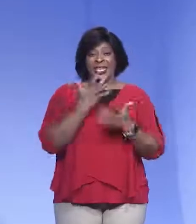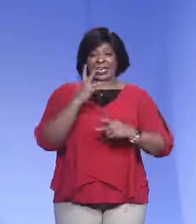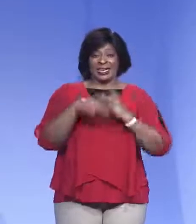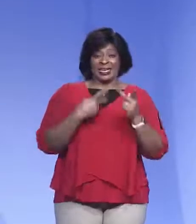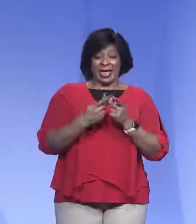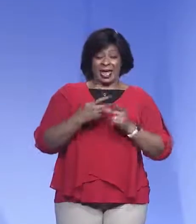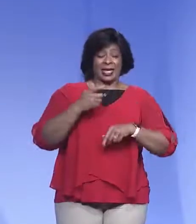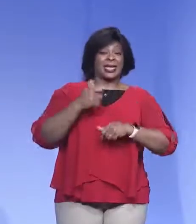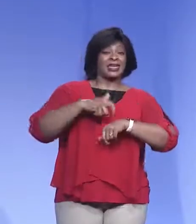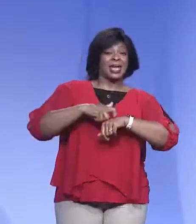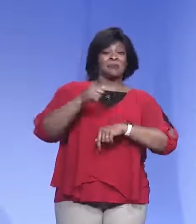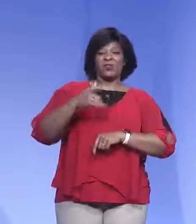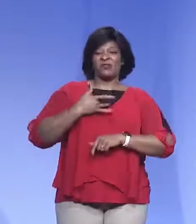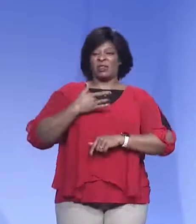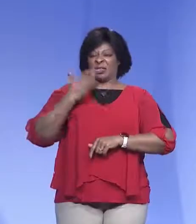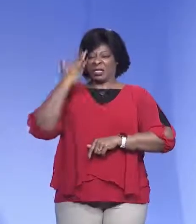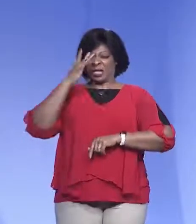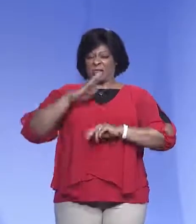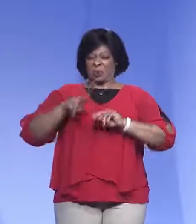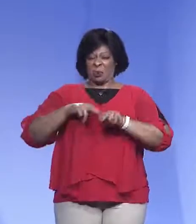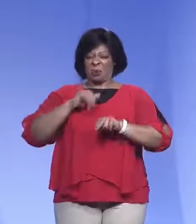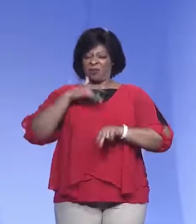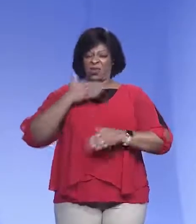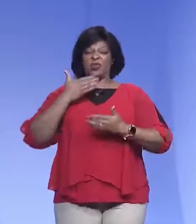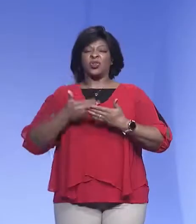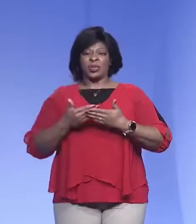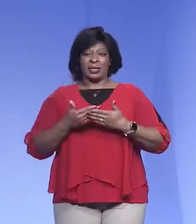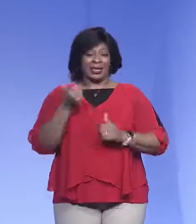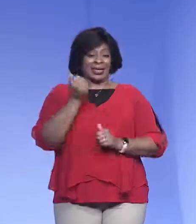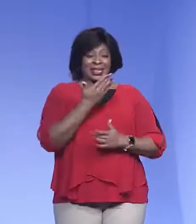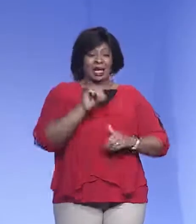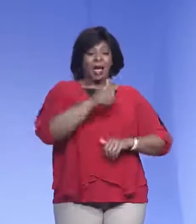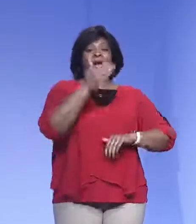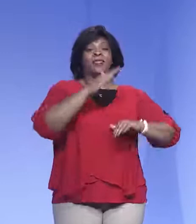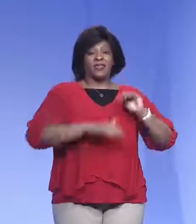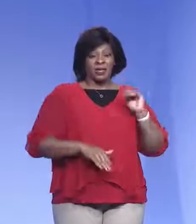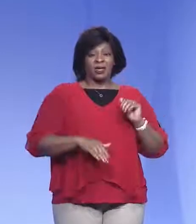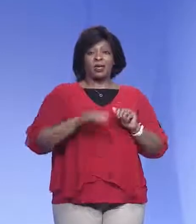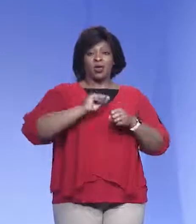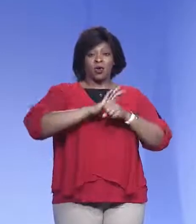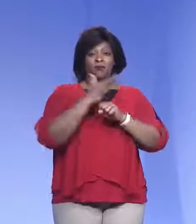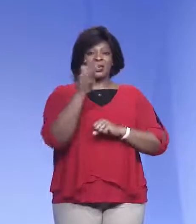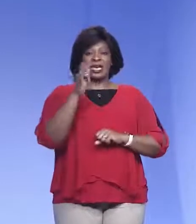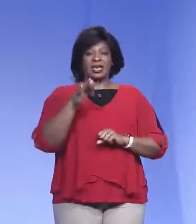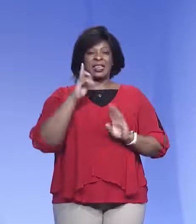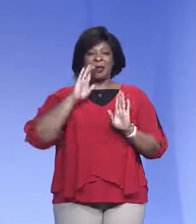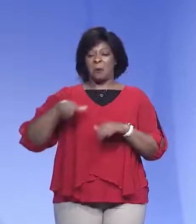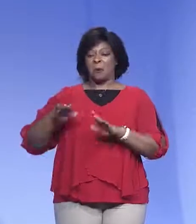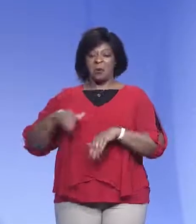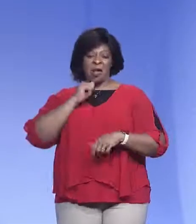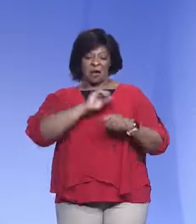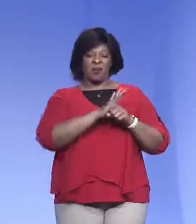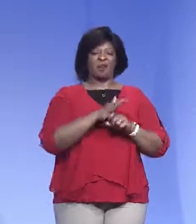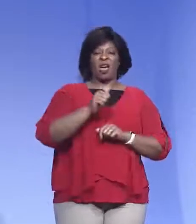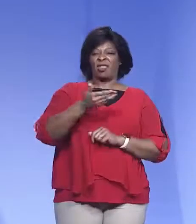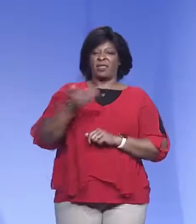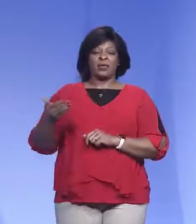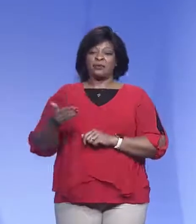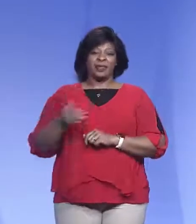you are feeling differently than you normally do, that it is anything other than COVID-19. The